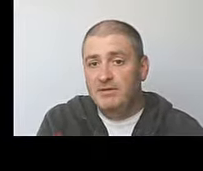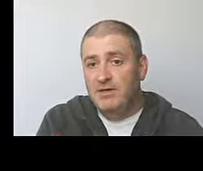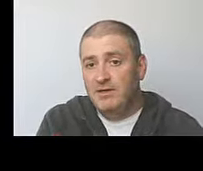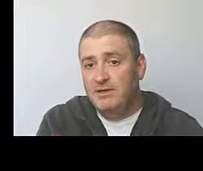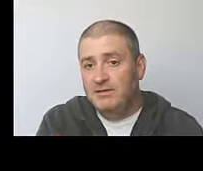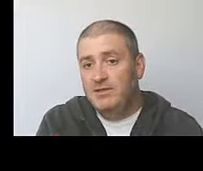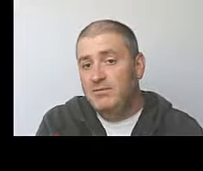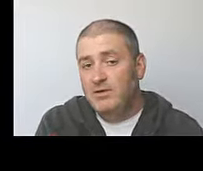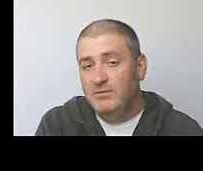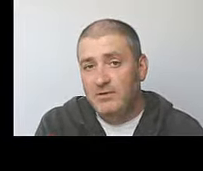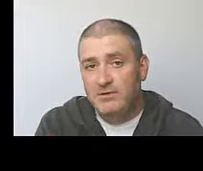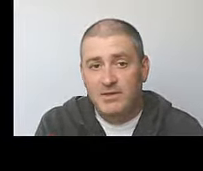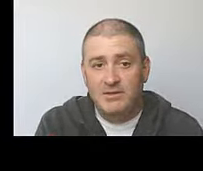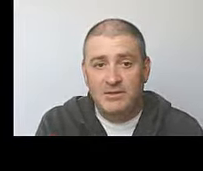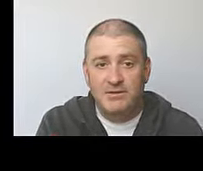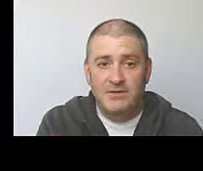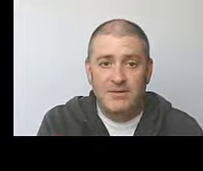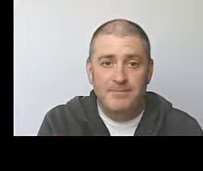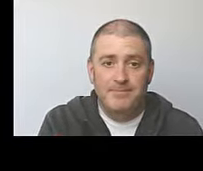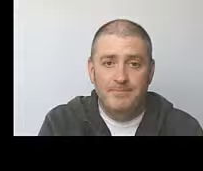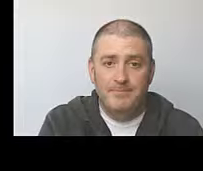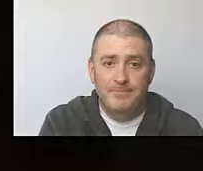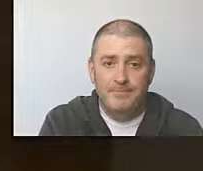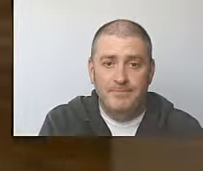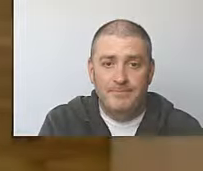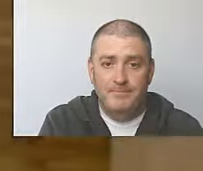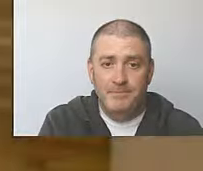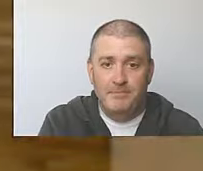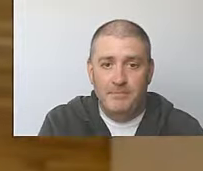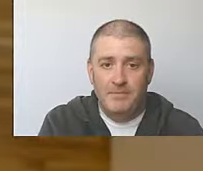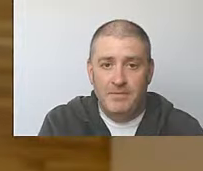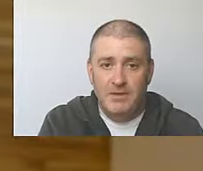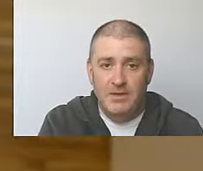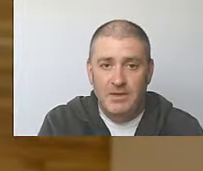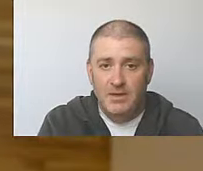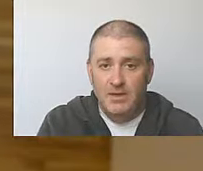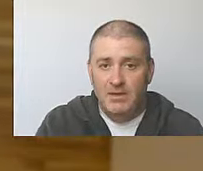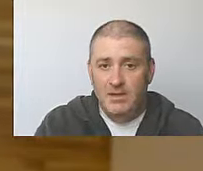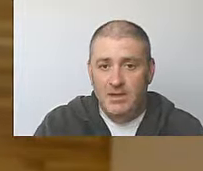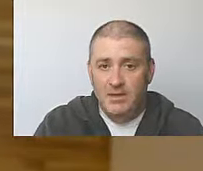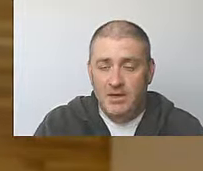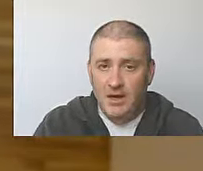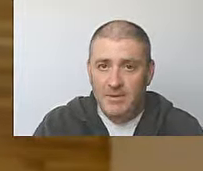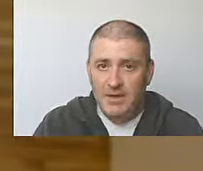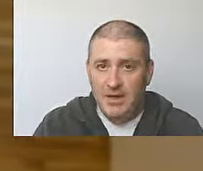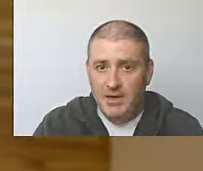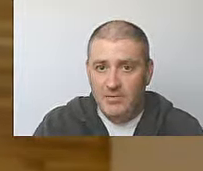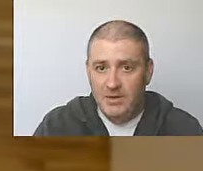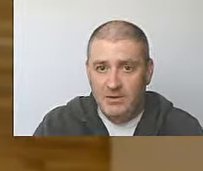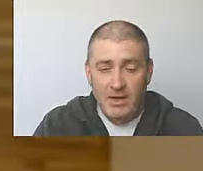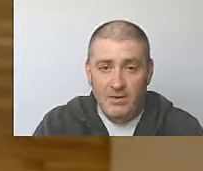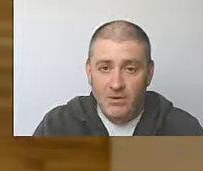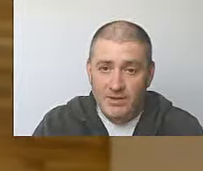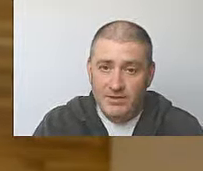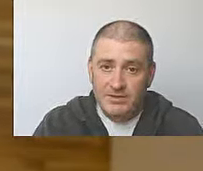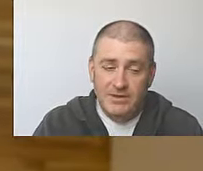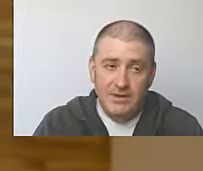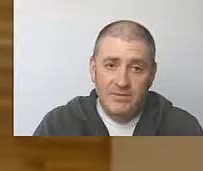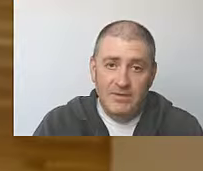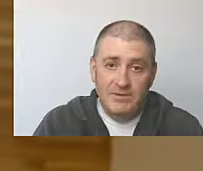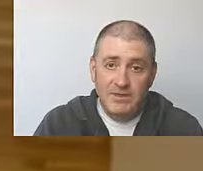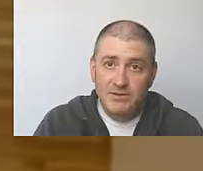players and continuing with the Nintendo theme. The Kirby Air